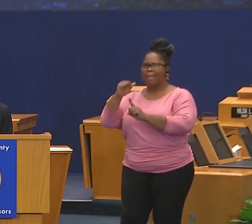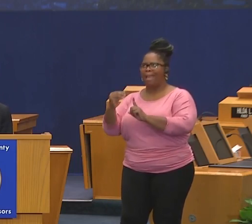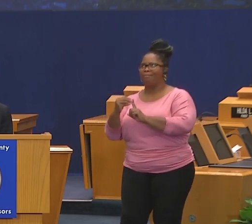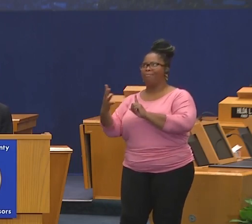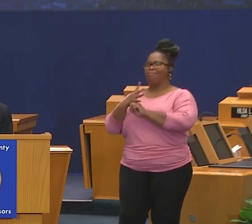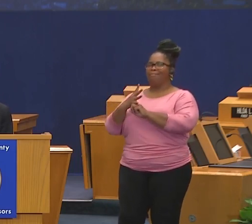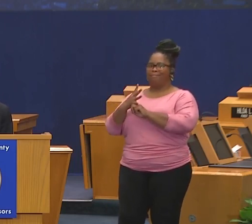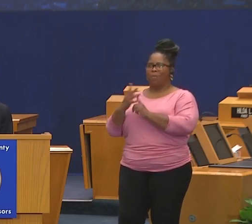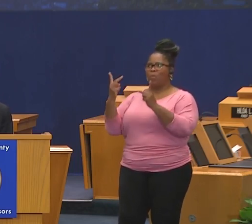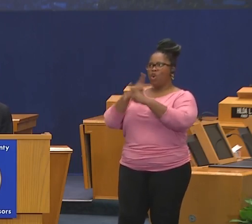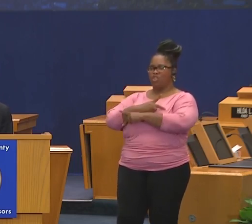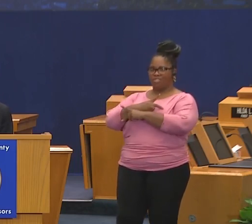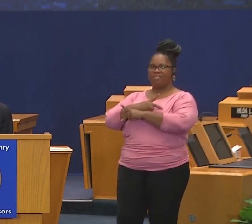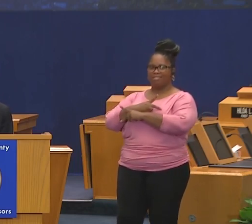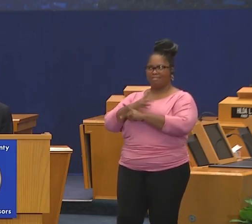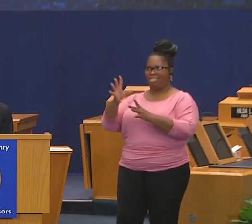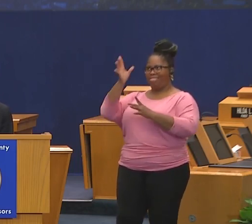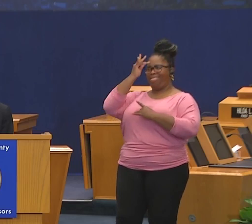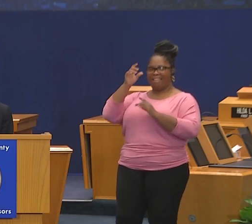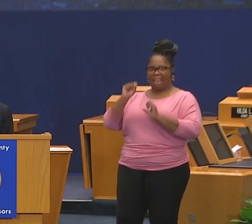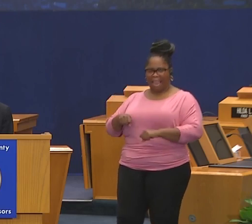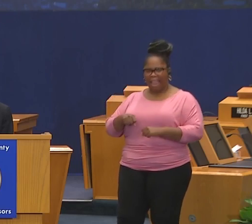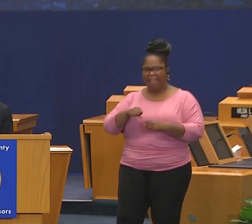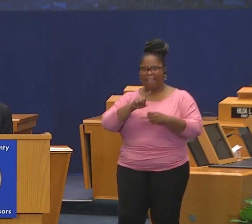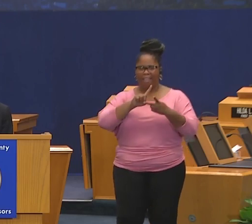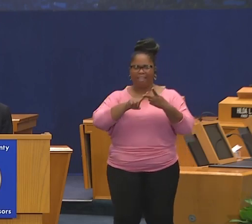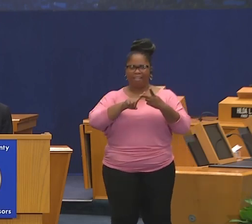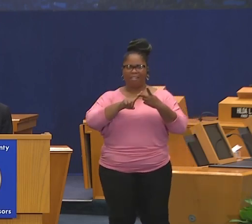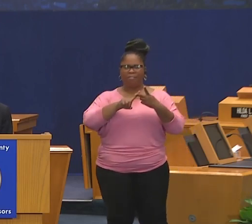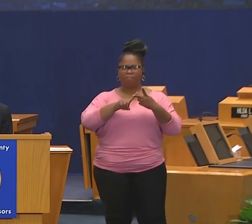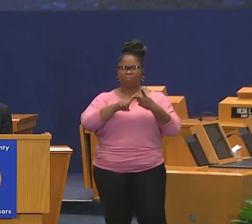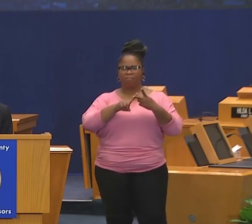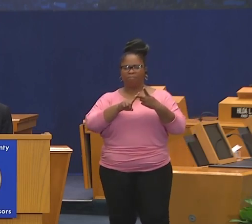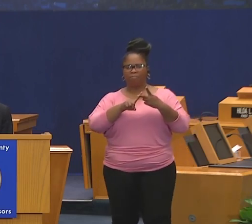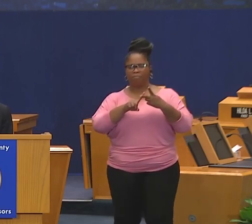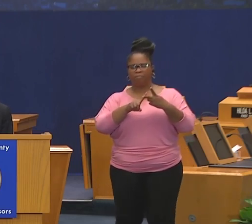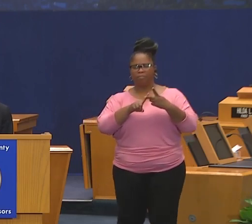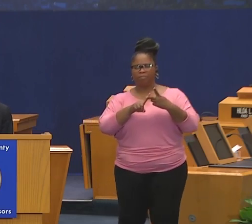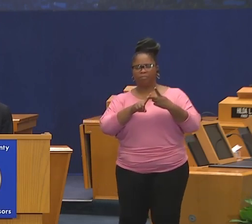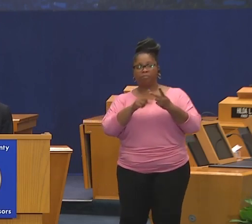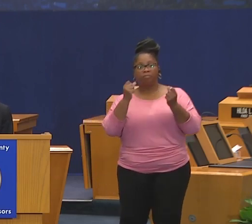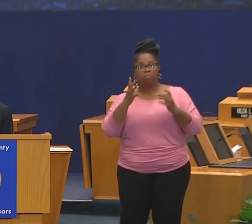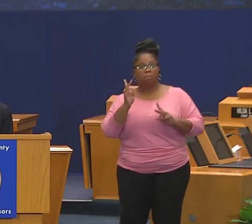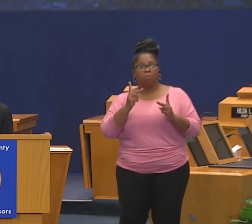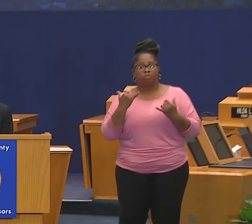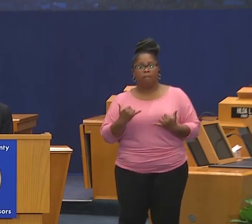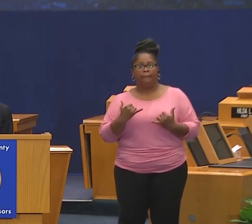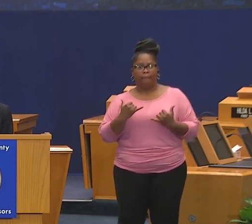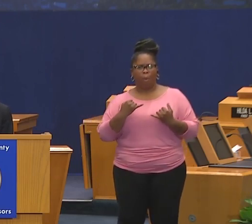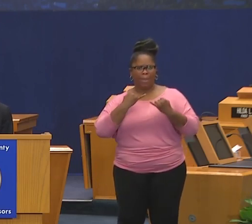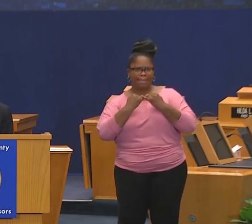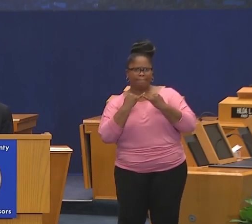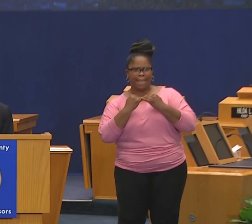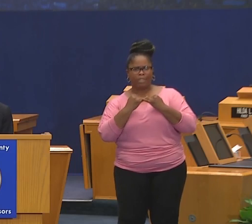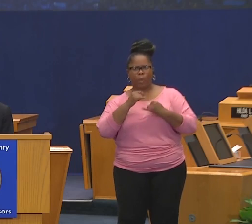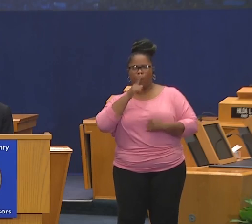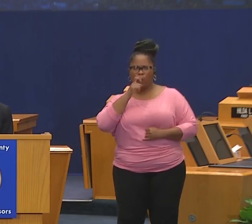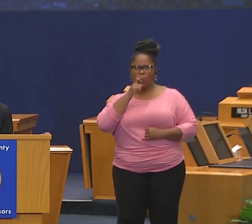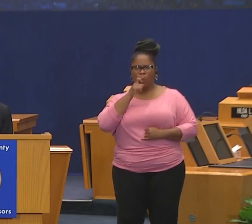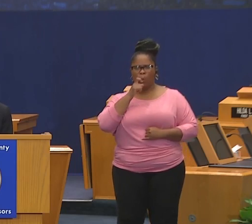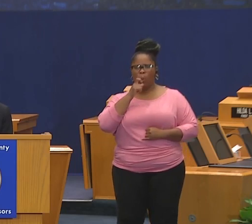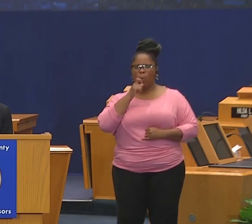the coronavirus. And also, there are many of those who are incarcerated who have pled down from